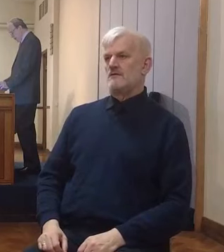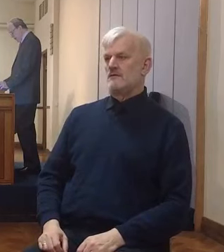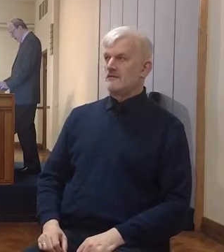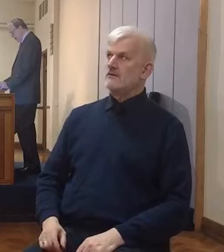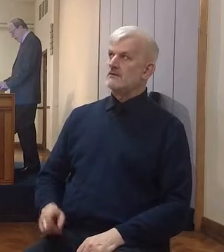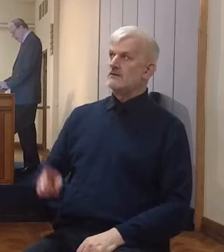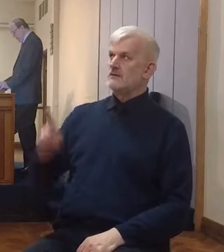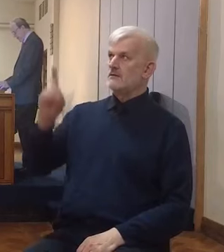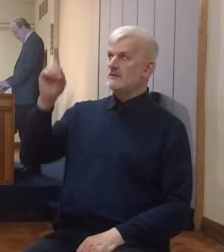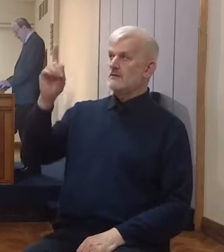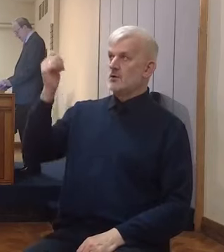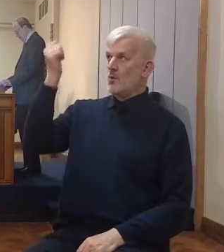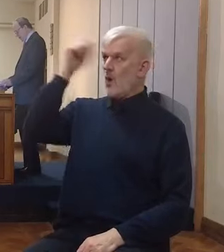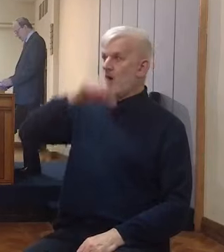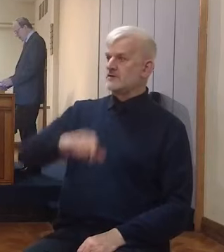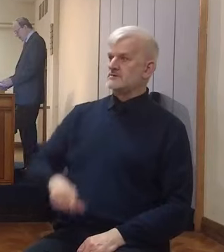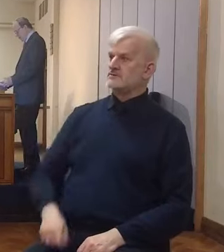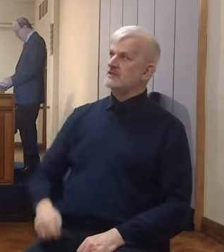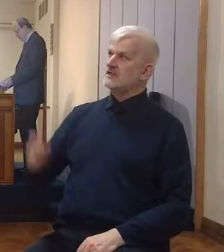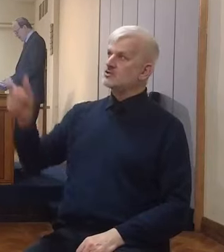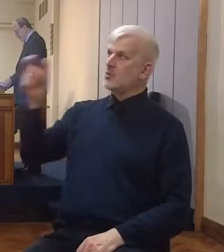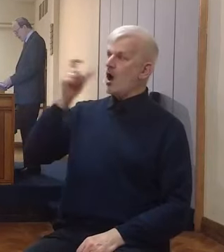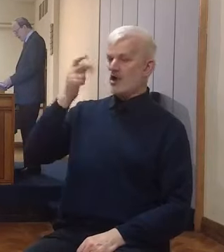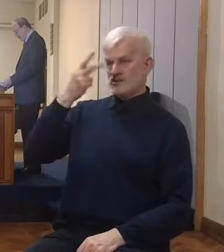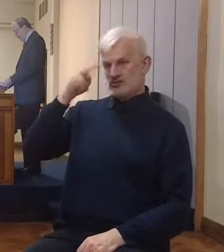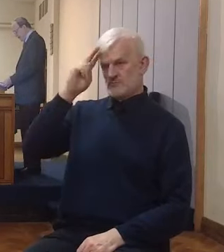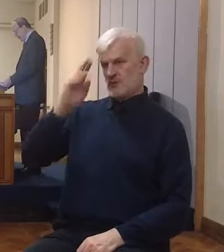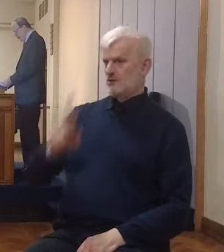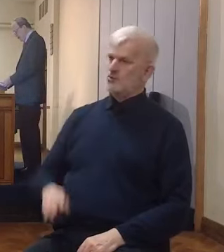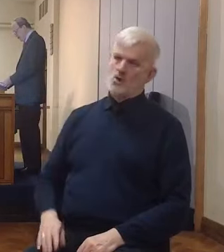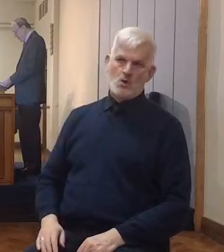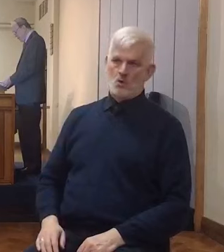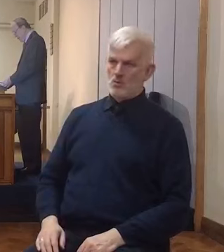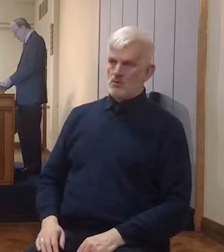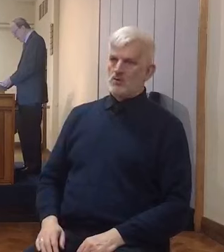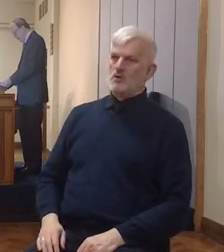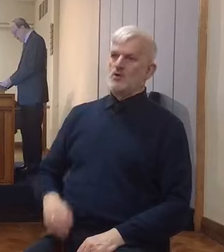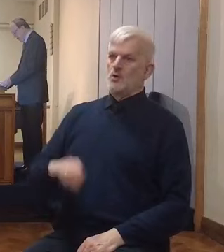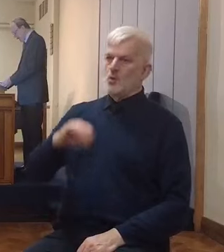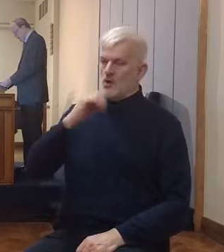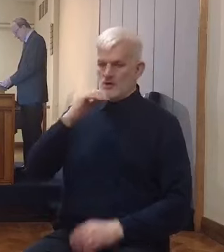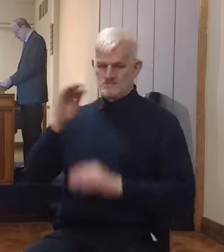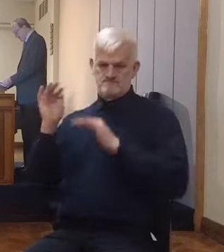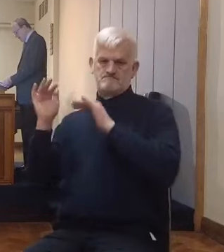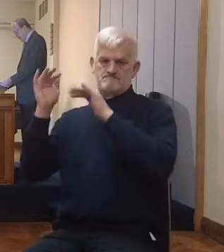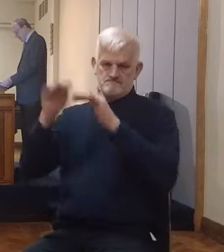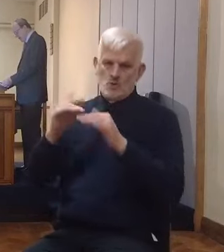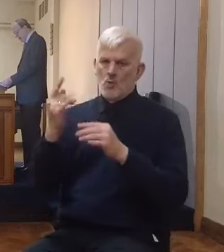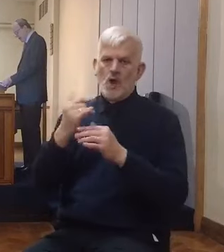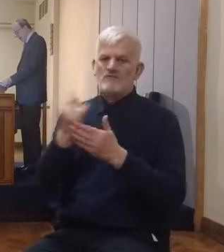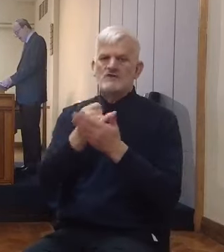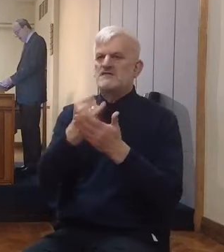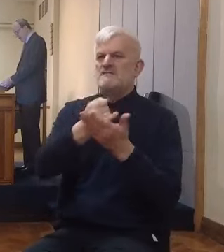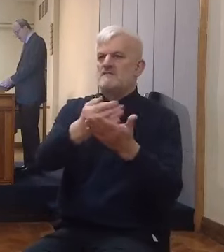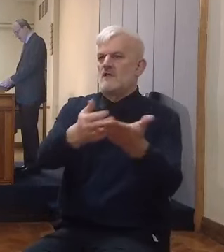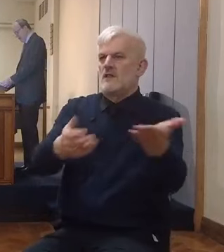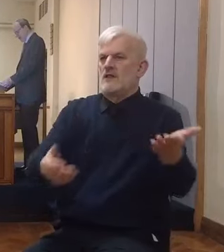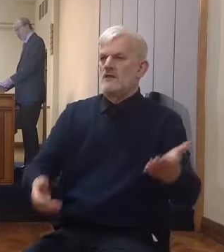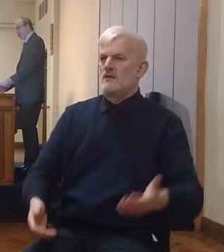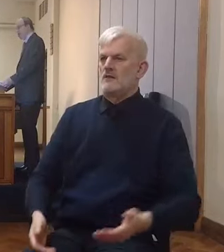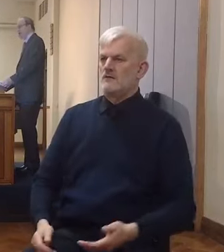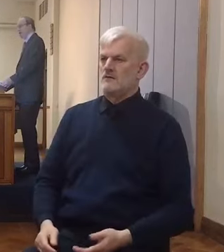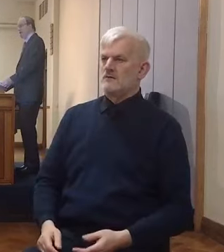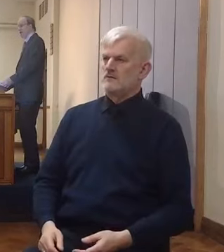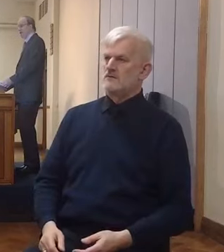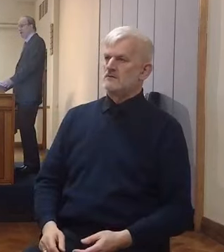not call back his words, but will arise against the house of the evildoers, and against the help of them